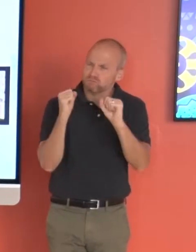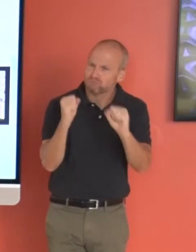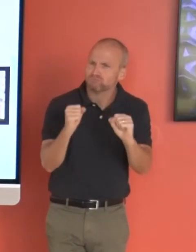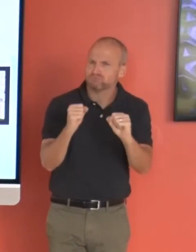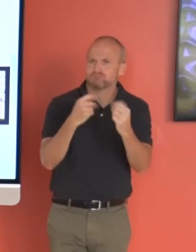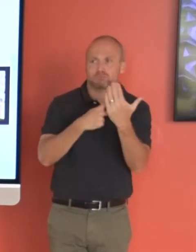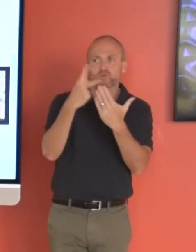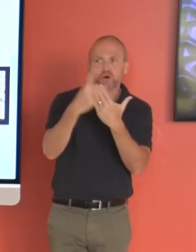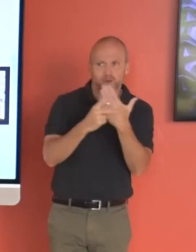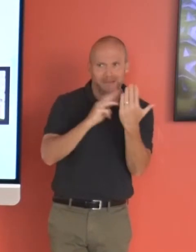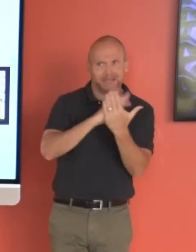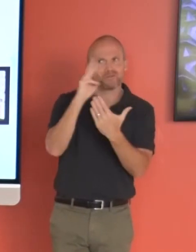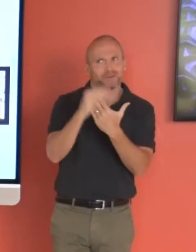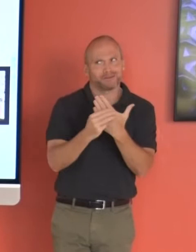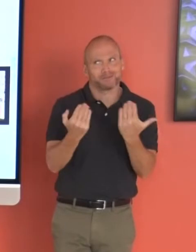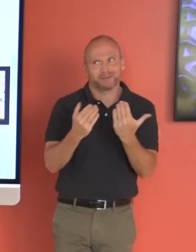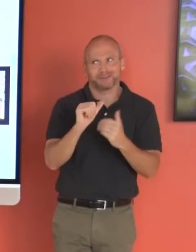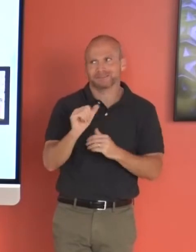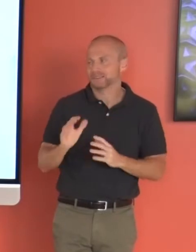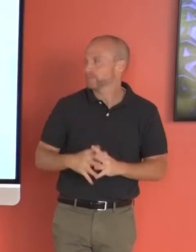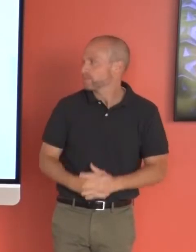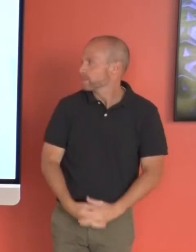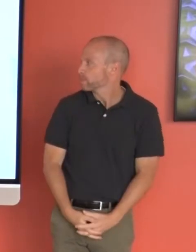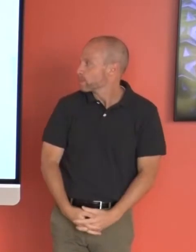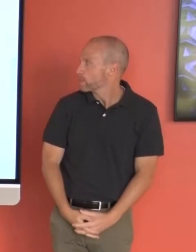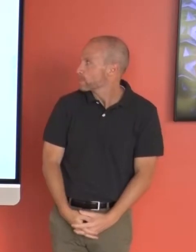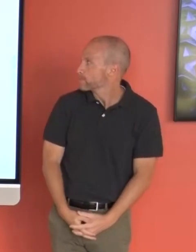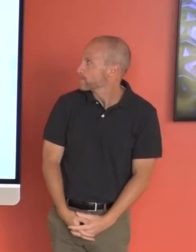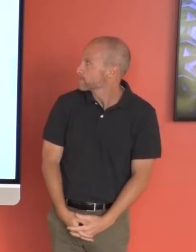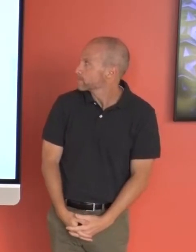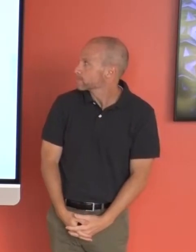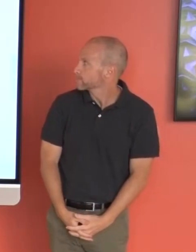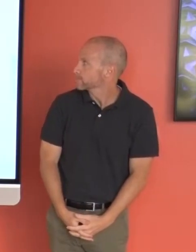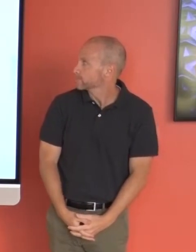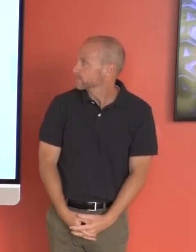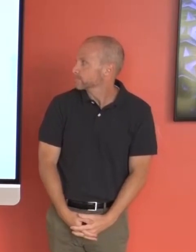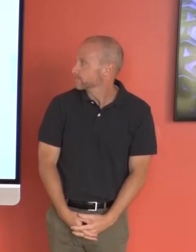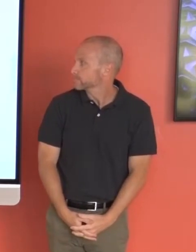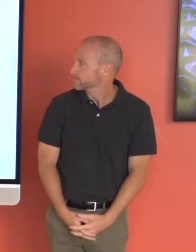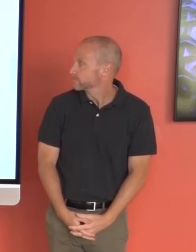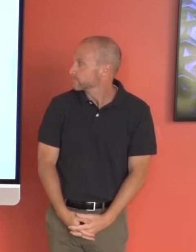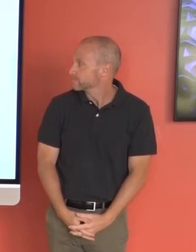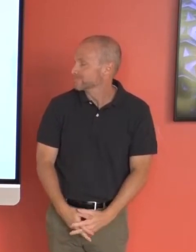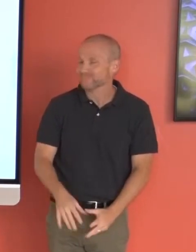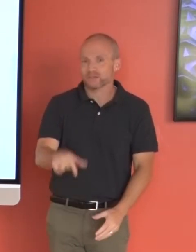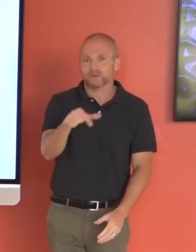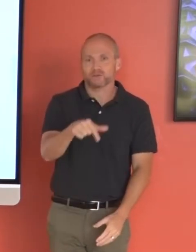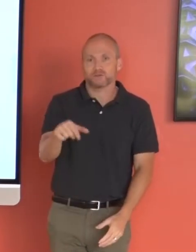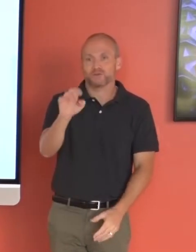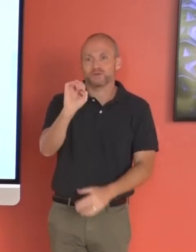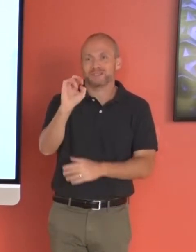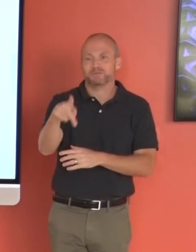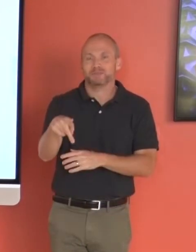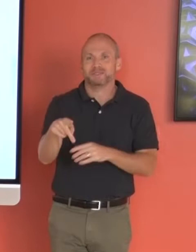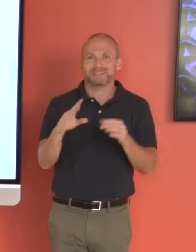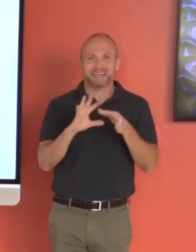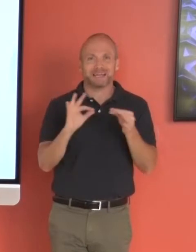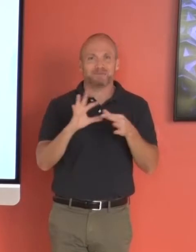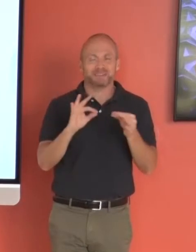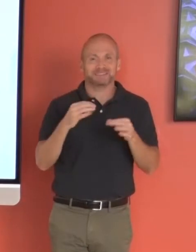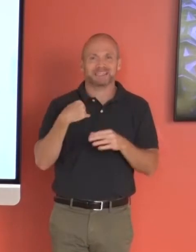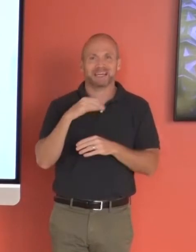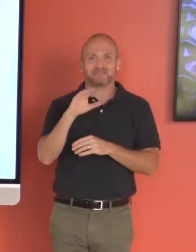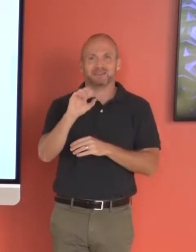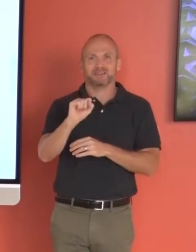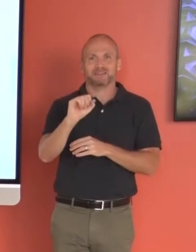curriculum that they need. All right. And our QEP. So I mentioned our SAC site visit